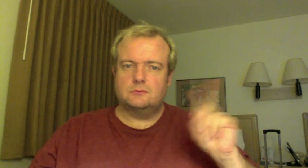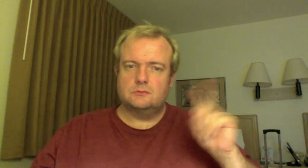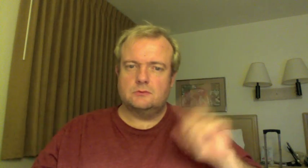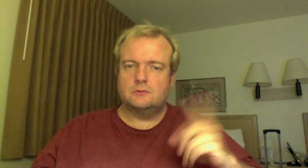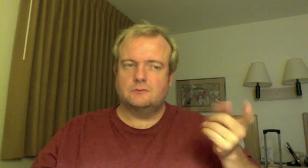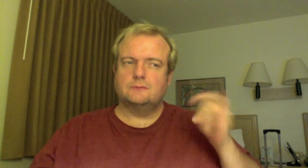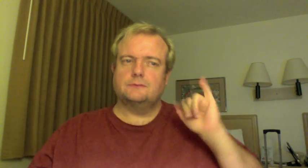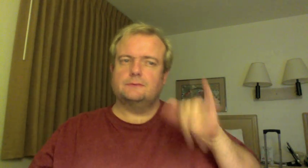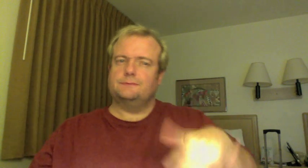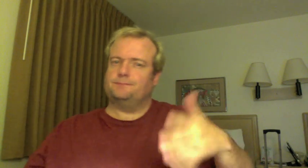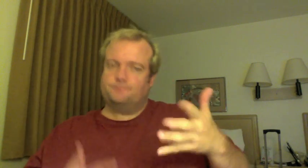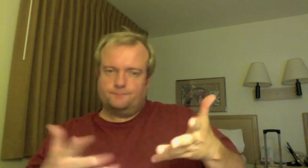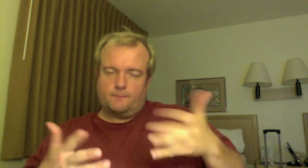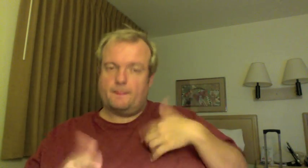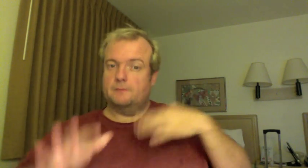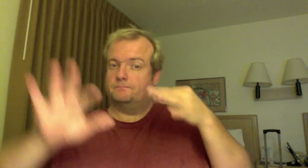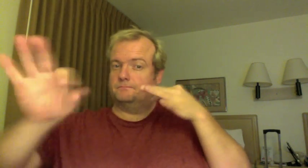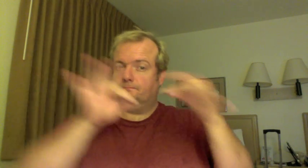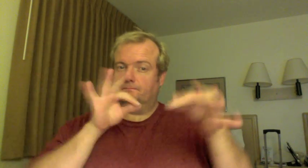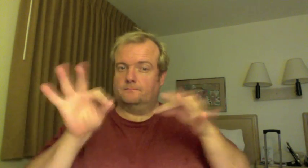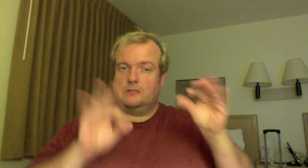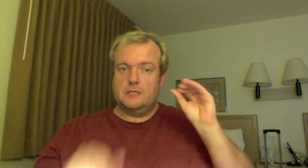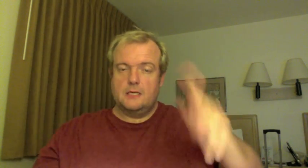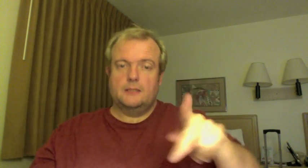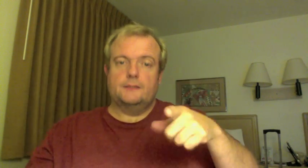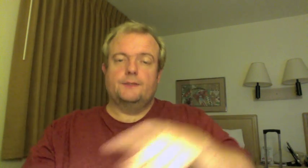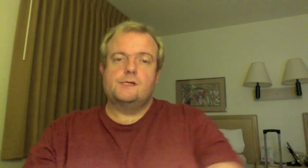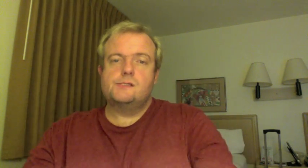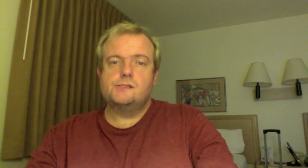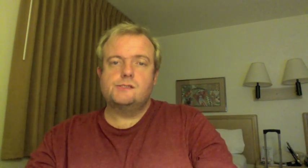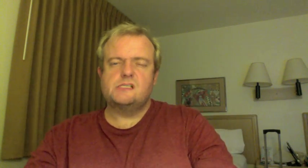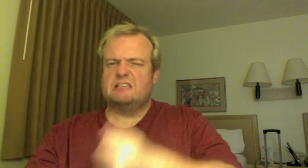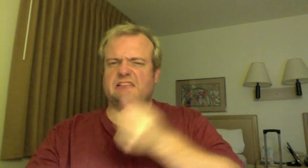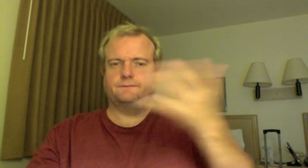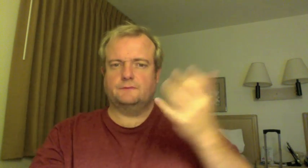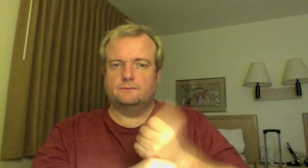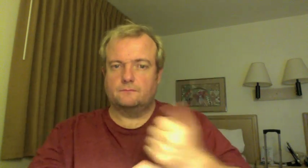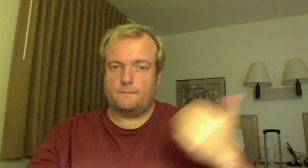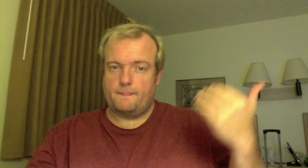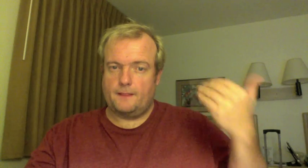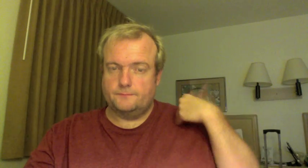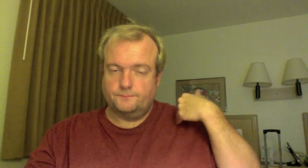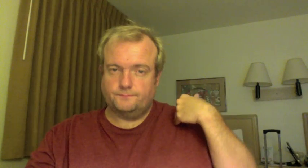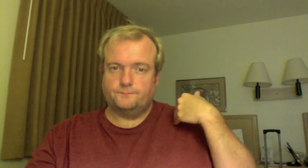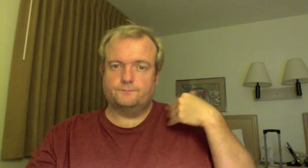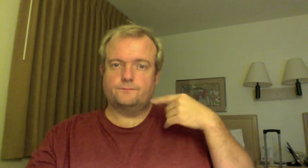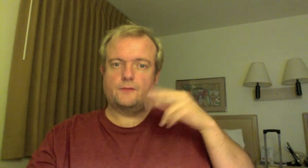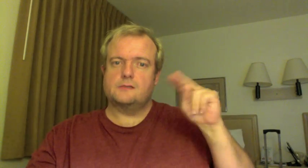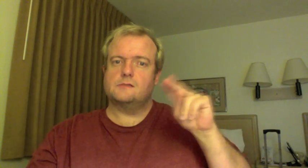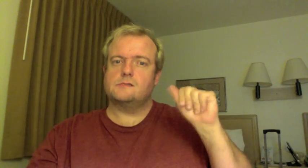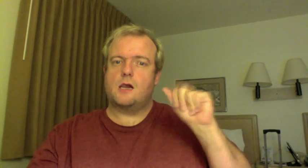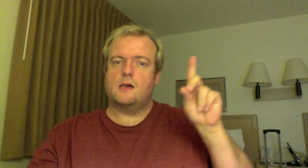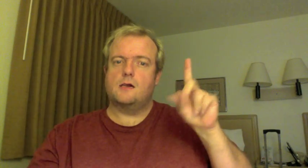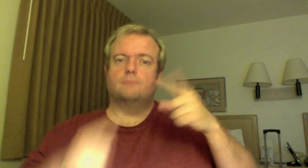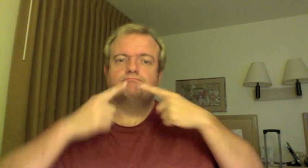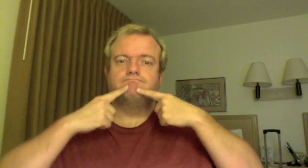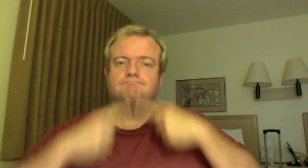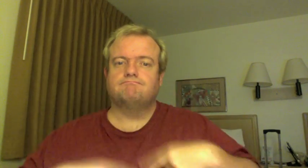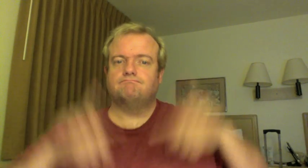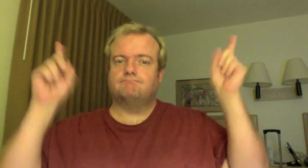only $19.95, you'll receive a standard-sized Pleasure-Pedic pillow, and we'll even send you a custom form-fit pillowcase for free. If you call right